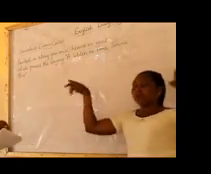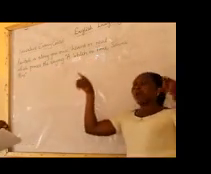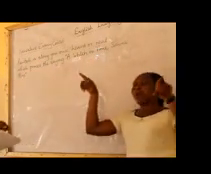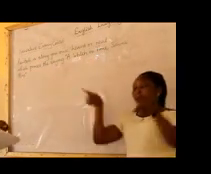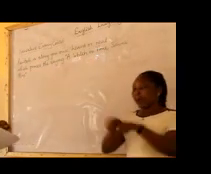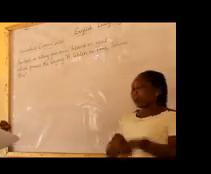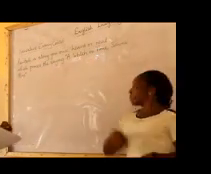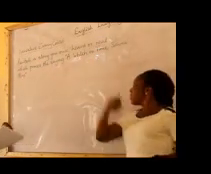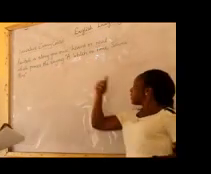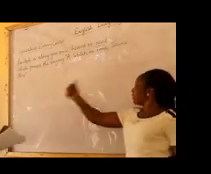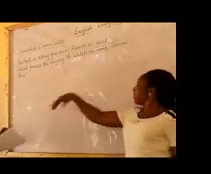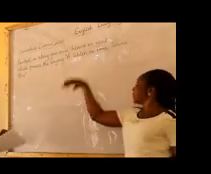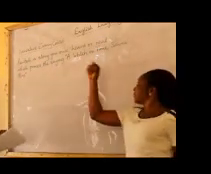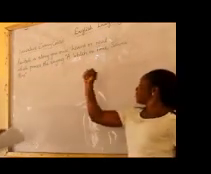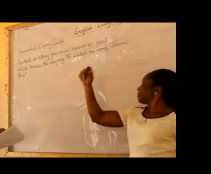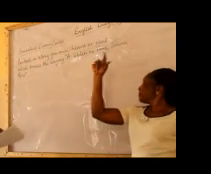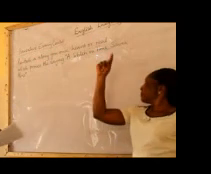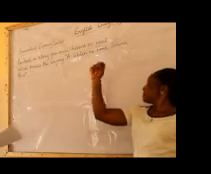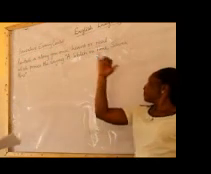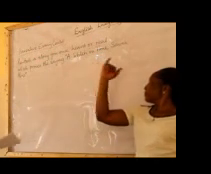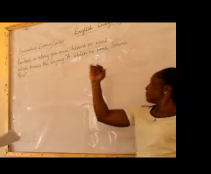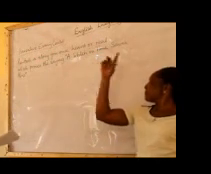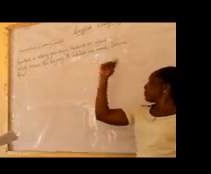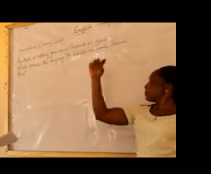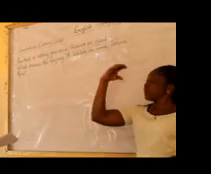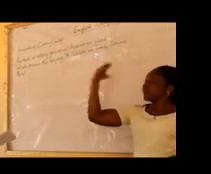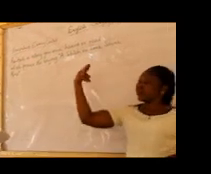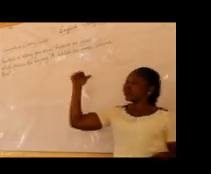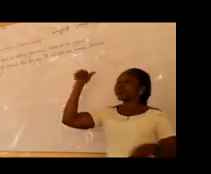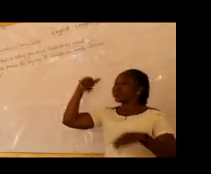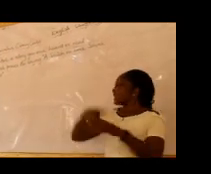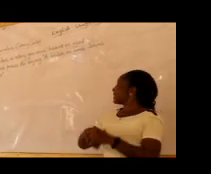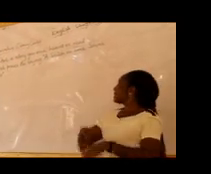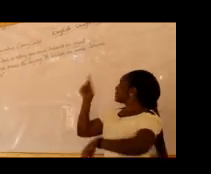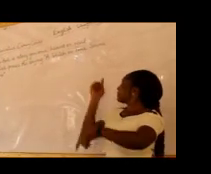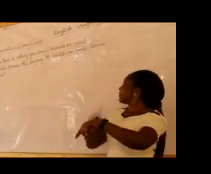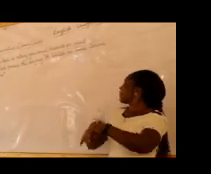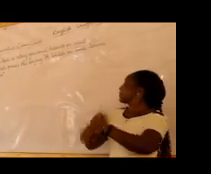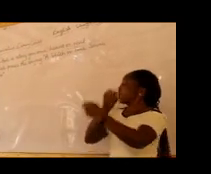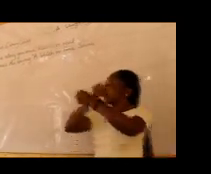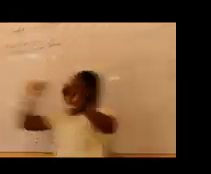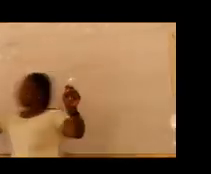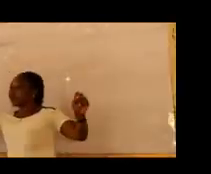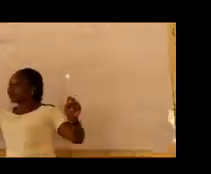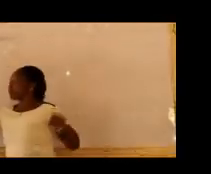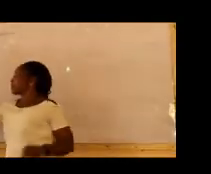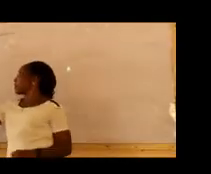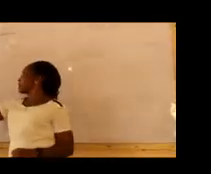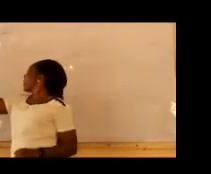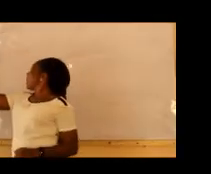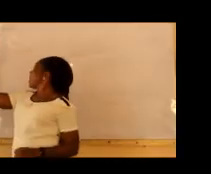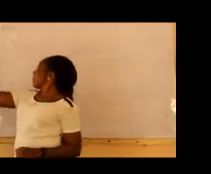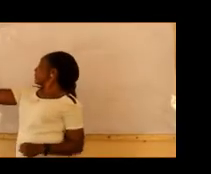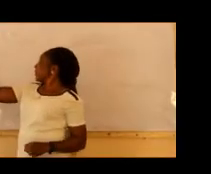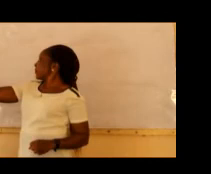9." That is your title. And when you are writing